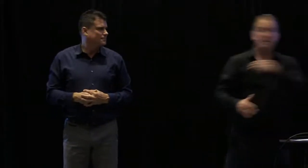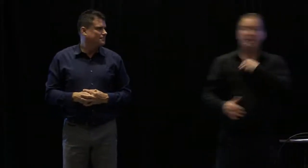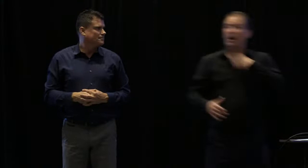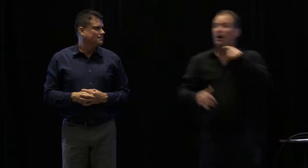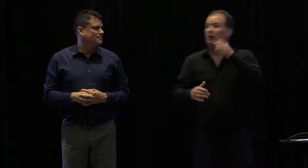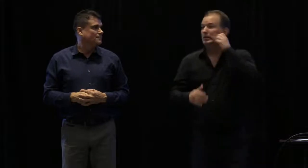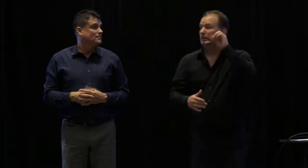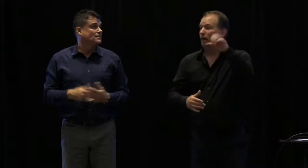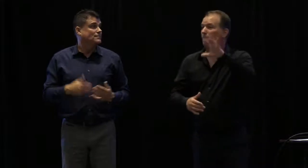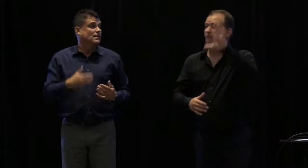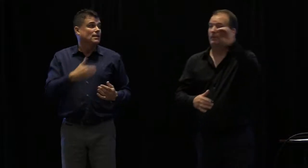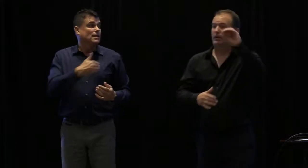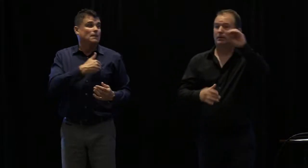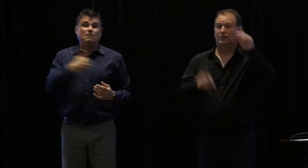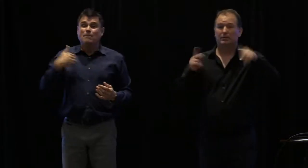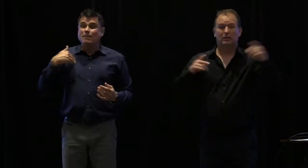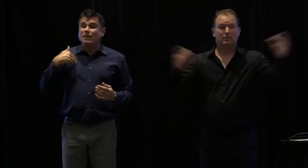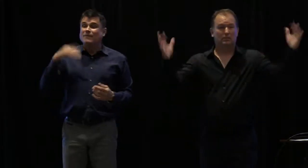thank you so much, Brianne.